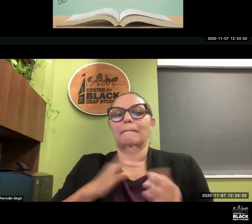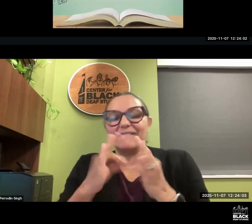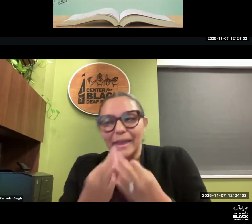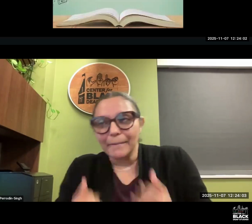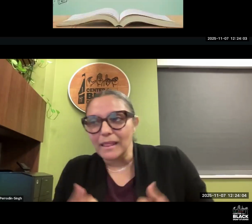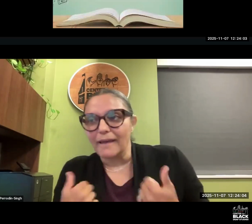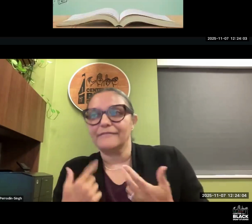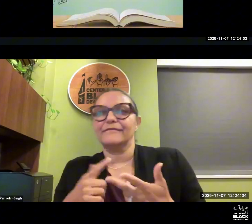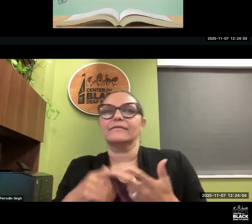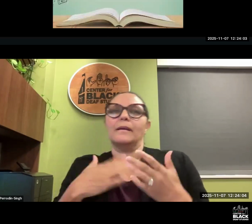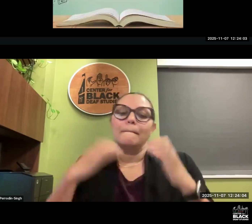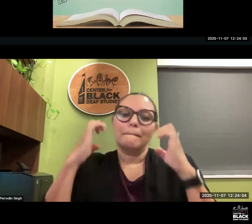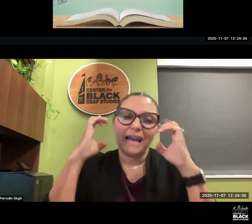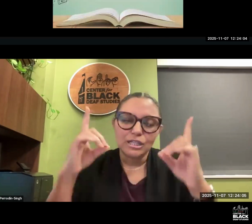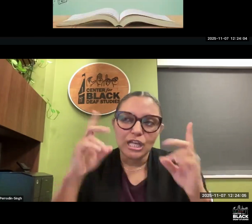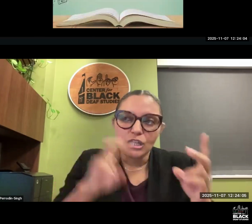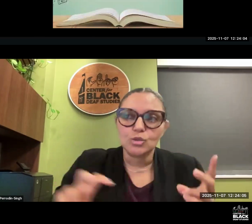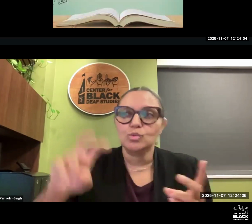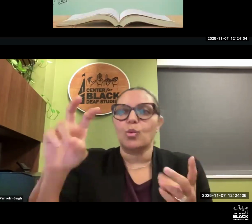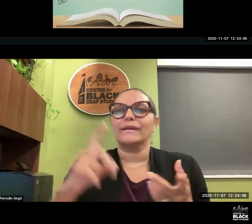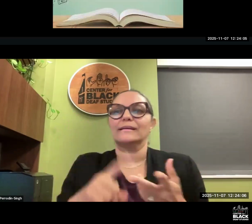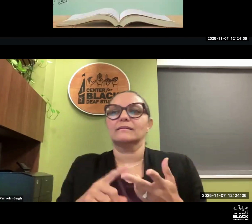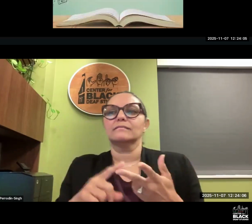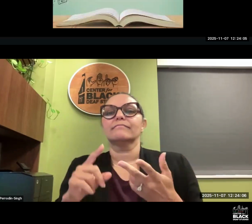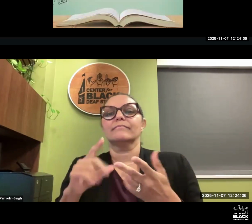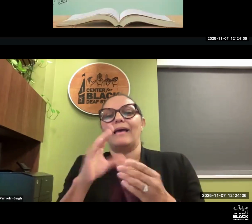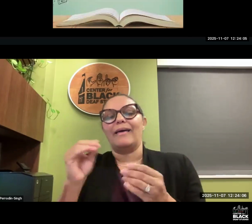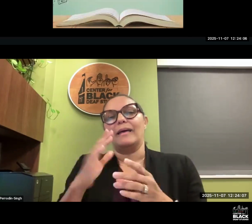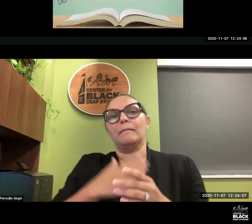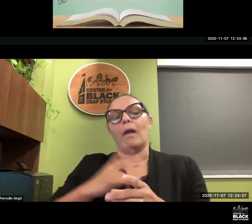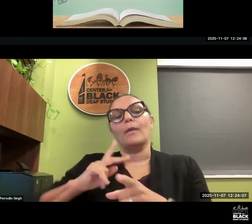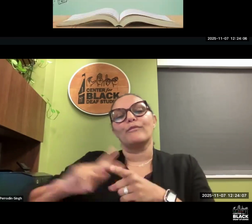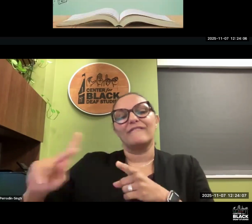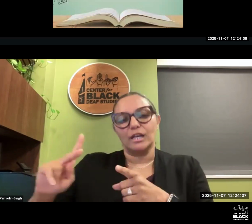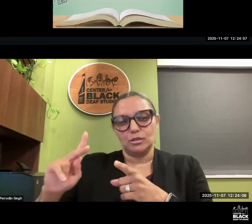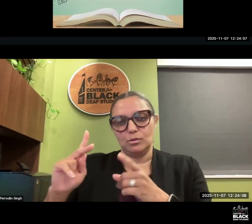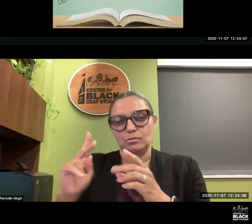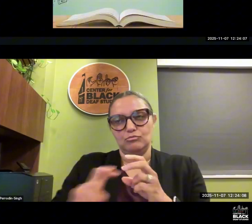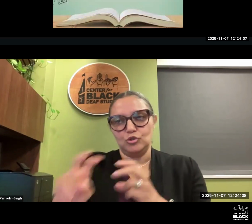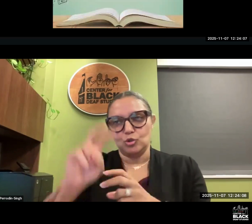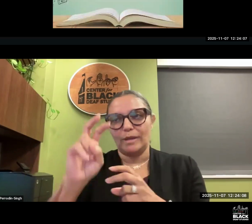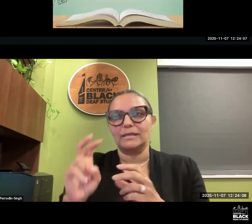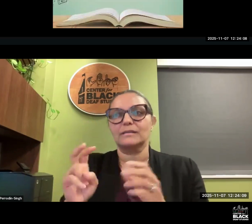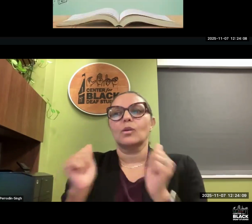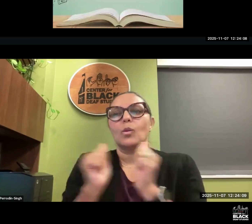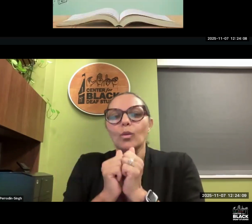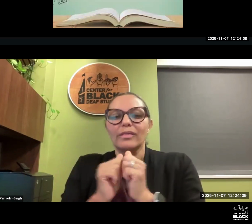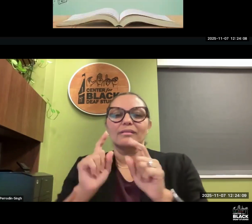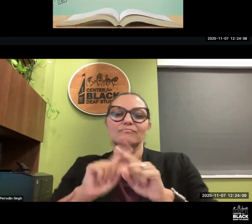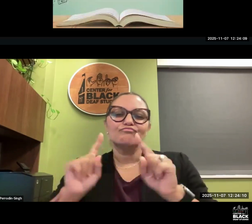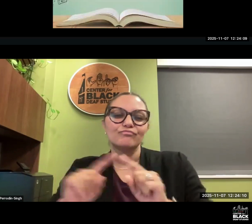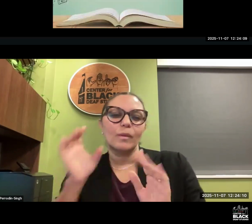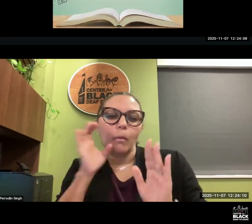So my life, my experience, my family, my educational journey, as well as my professional